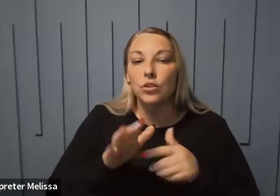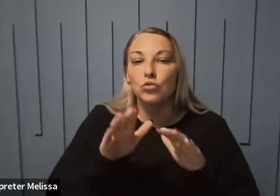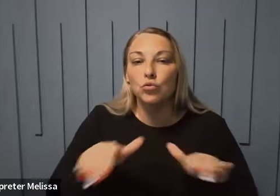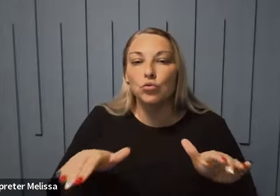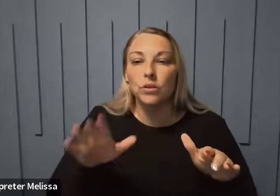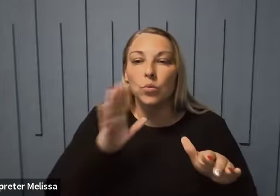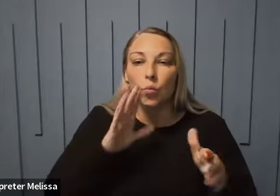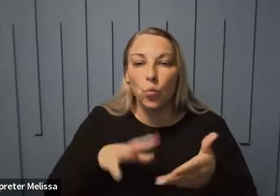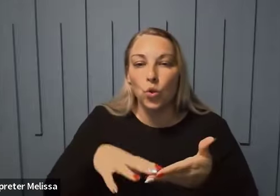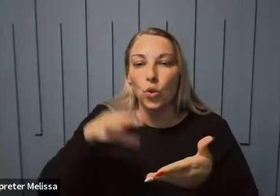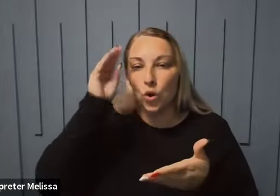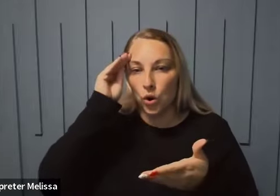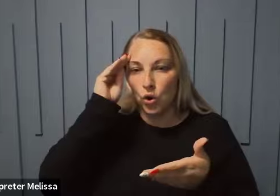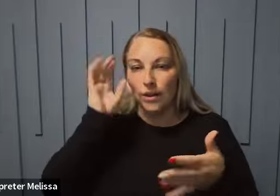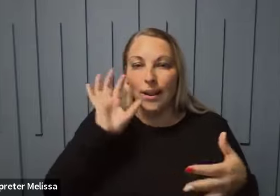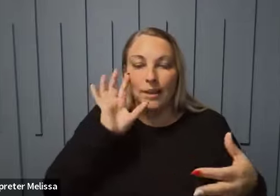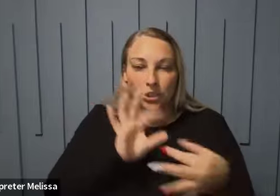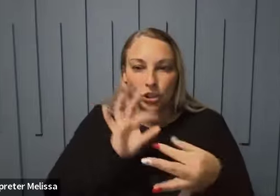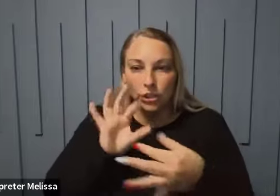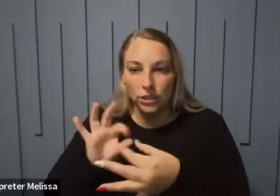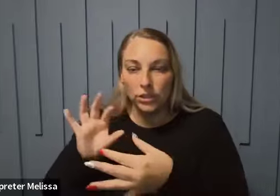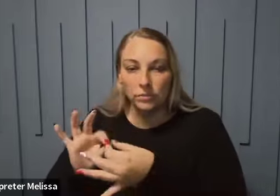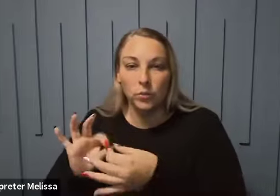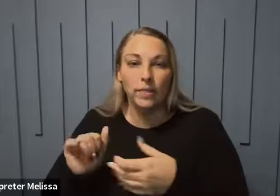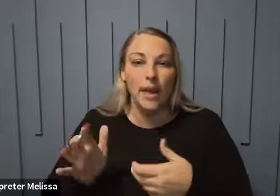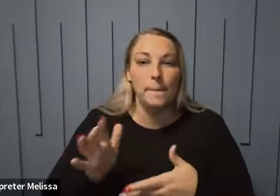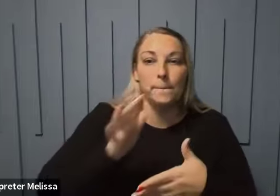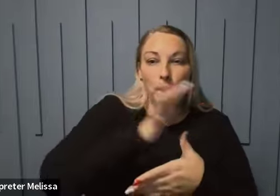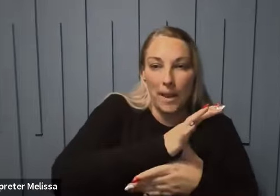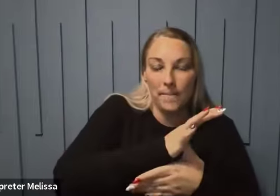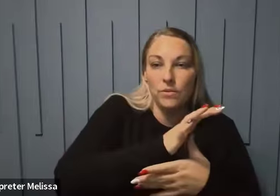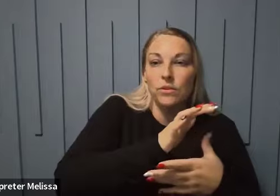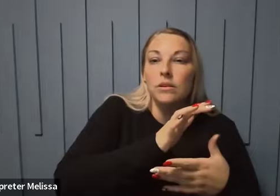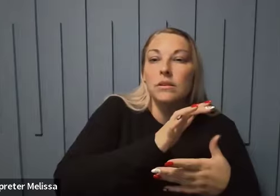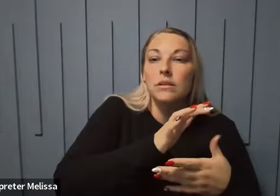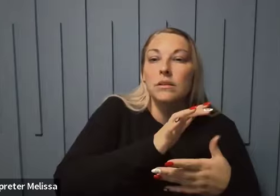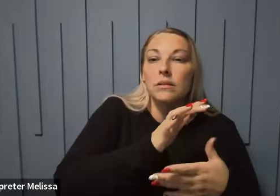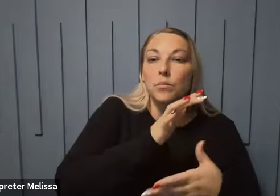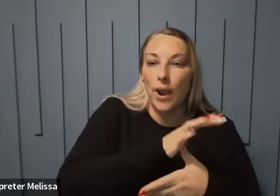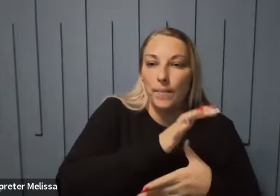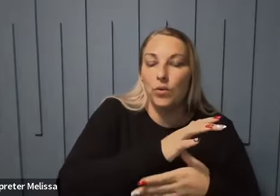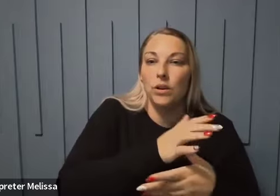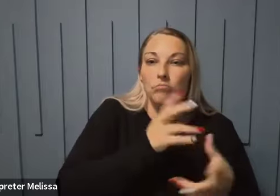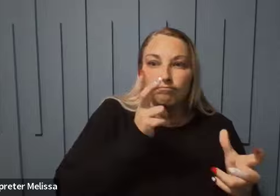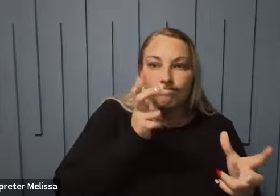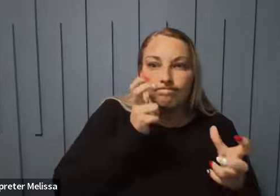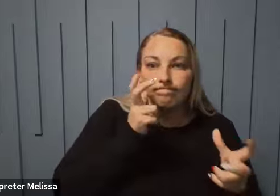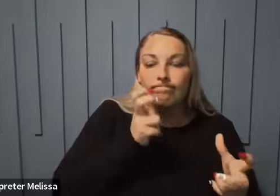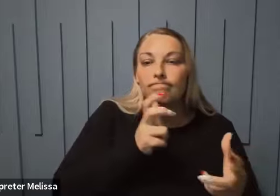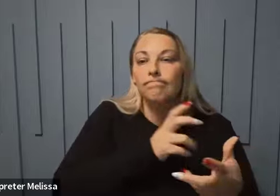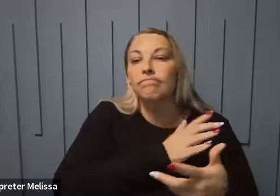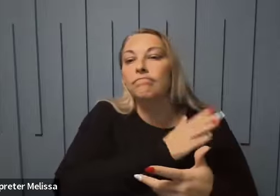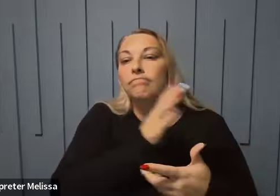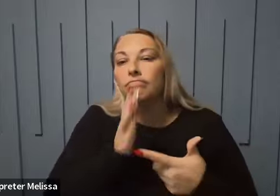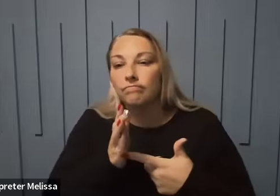form around preschool age. And one of the stories that I really share often about this is that